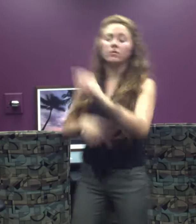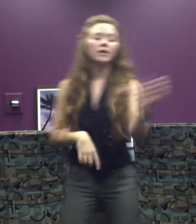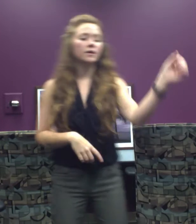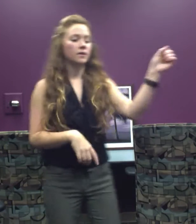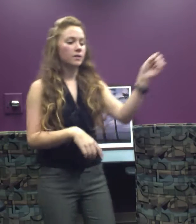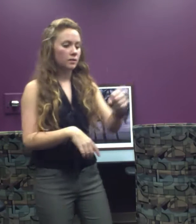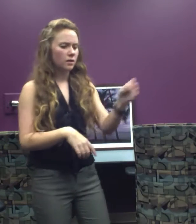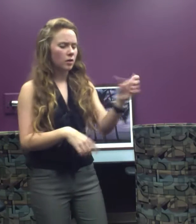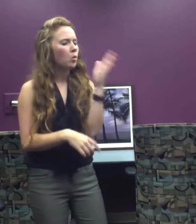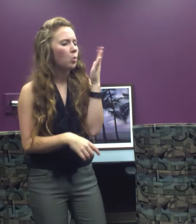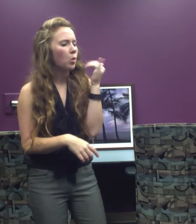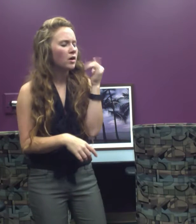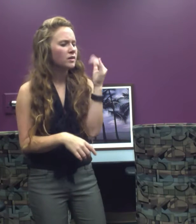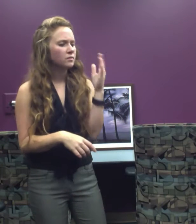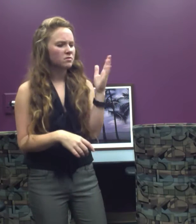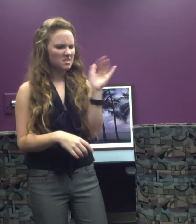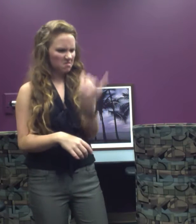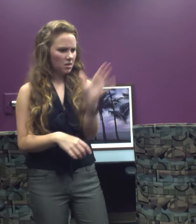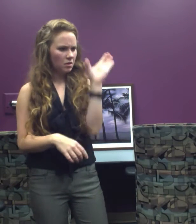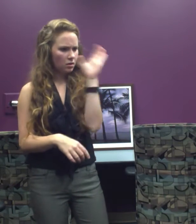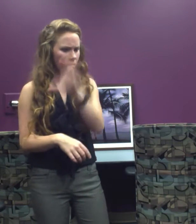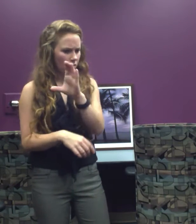Why? He's farther away.